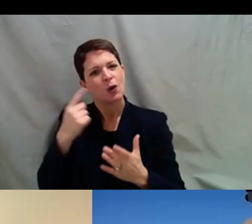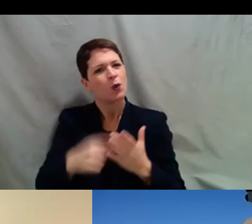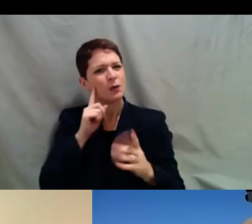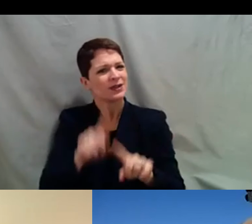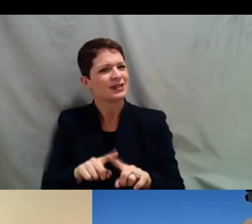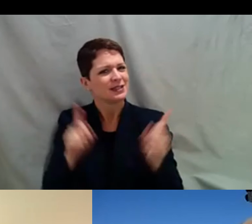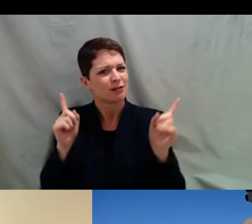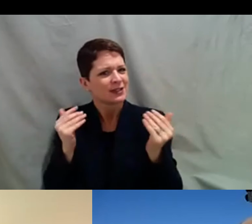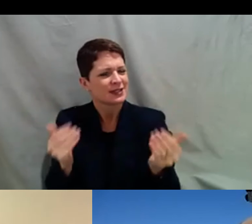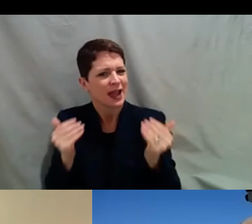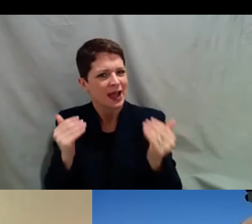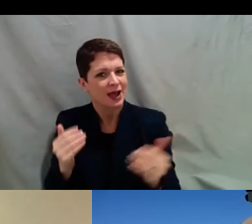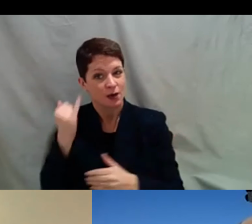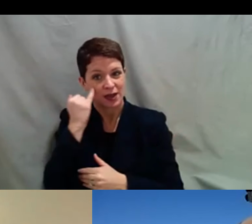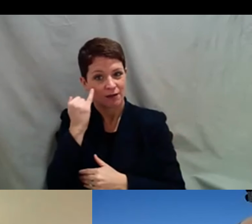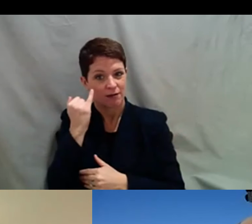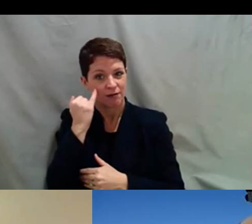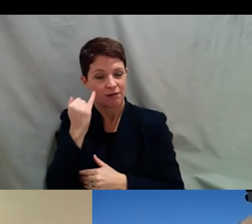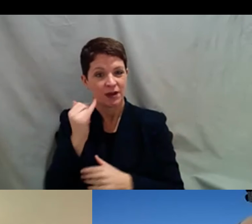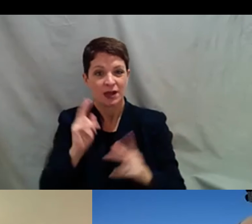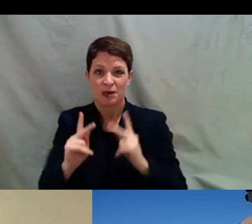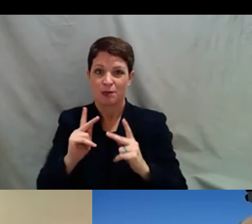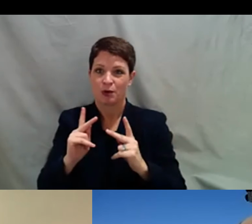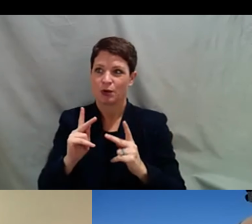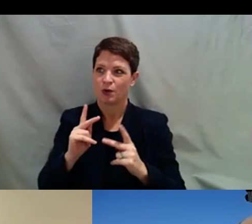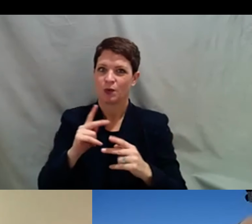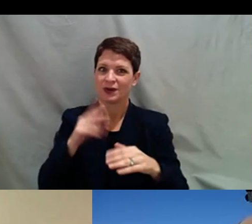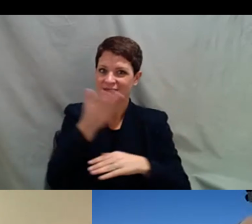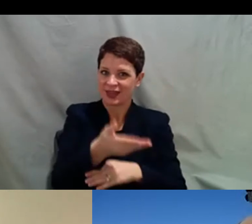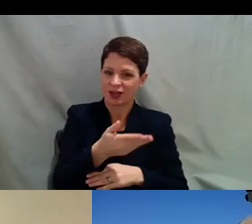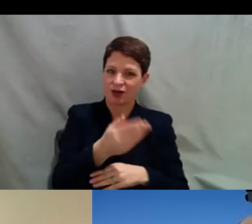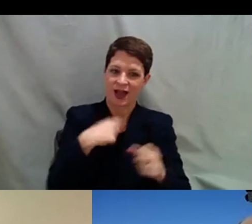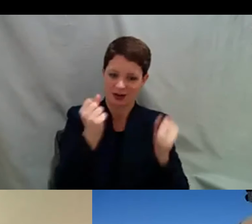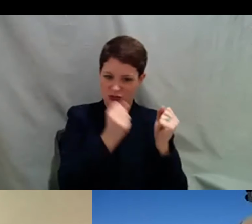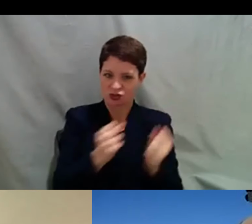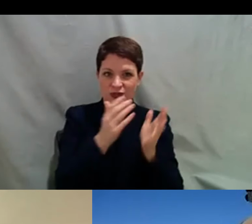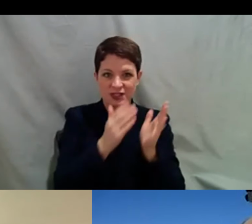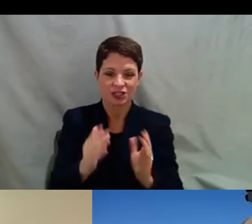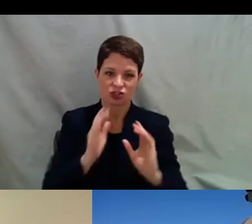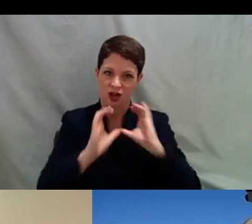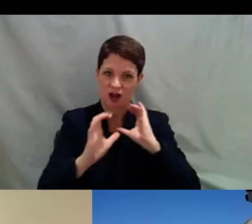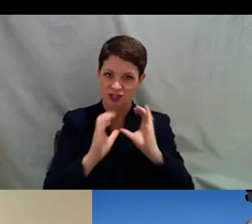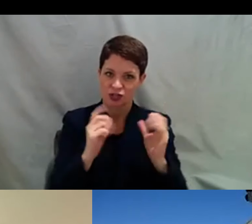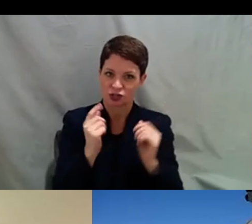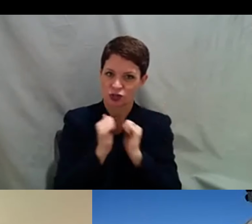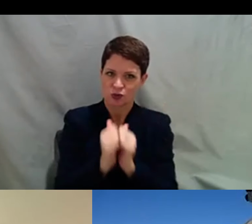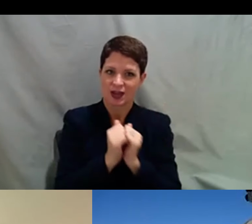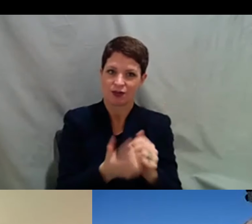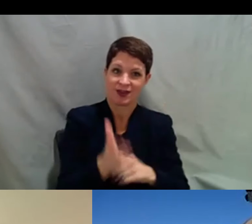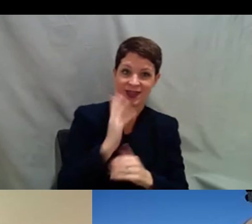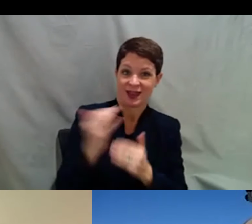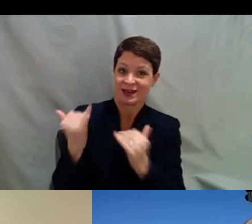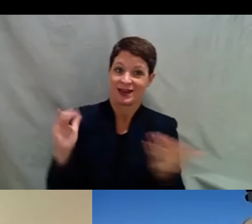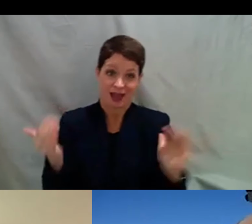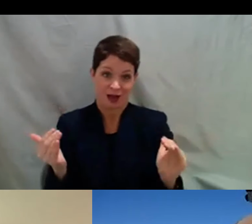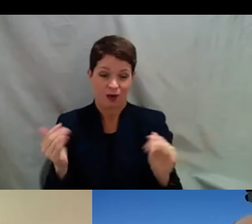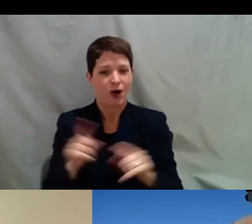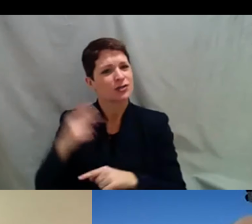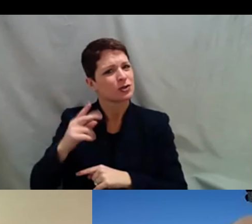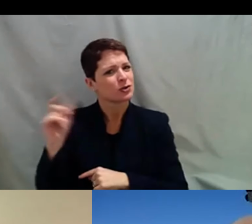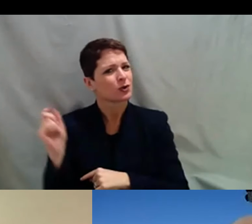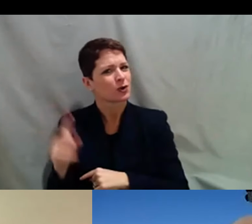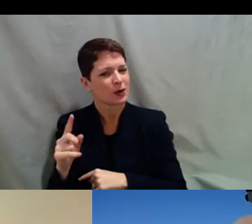have been, right, if people were at the table and kind of having a strategic conversation together. And then I think there's a historical question